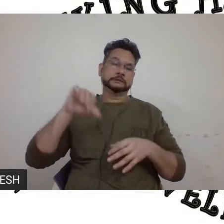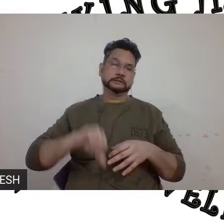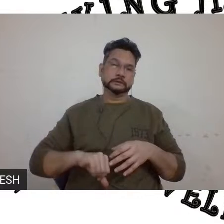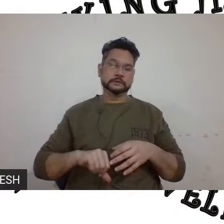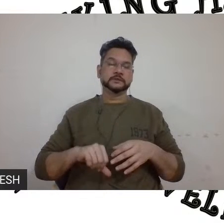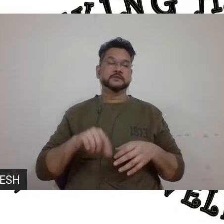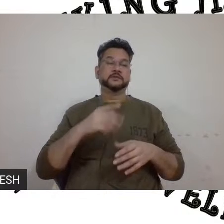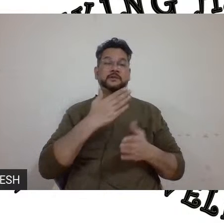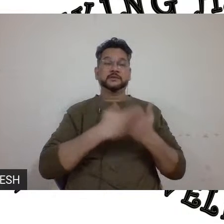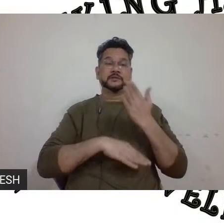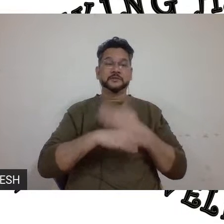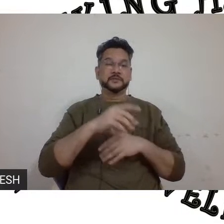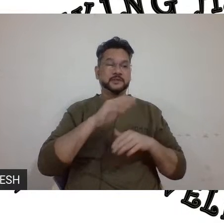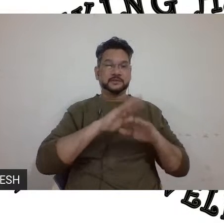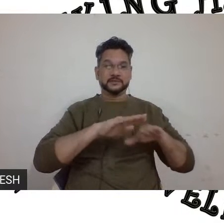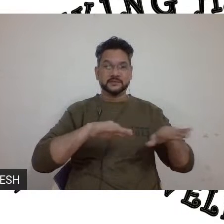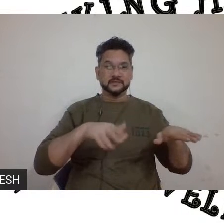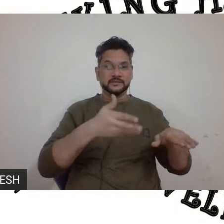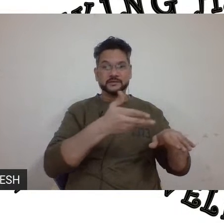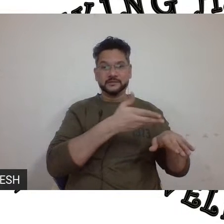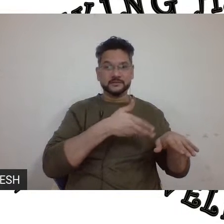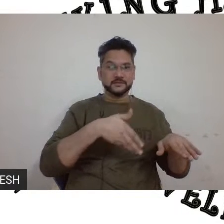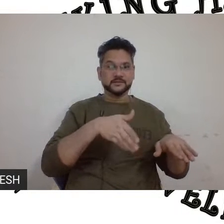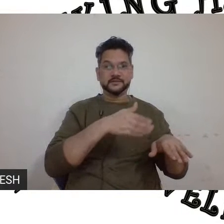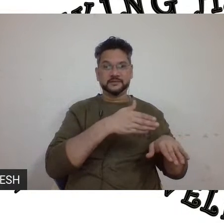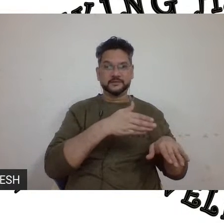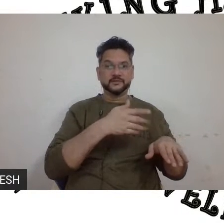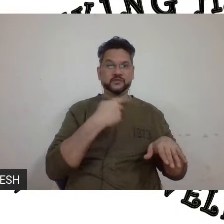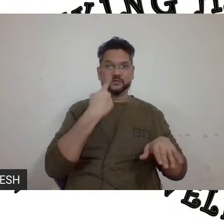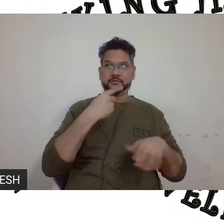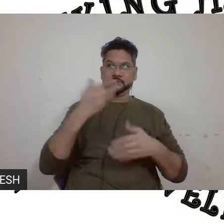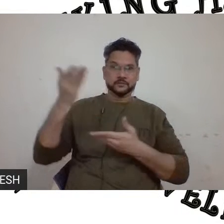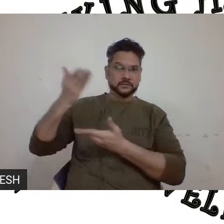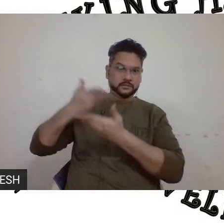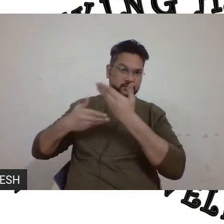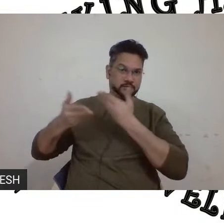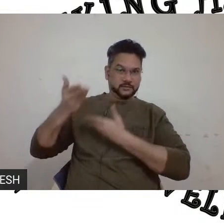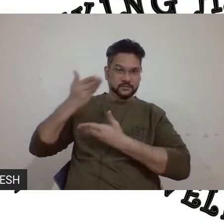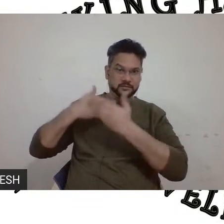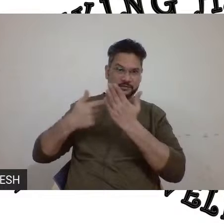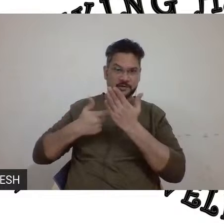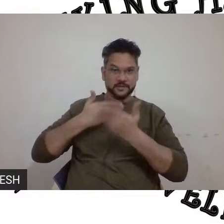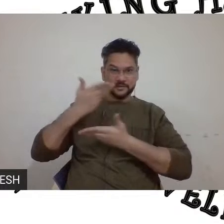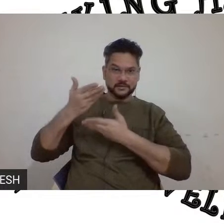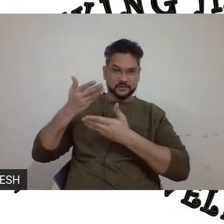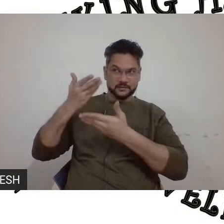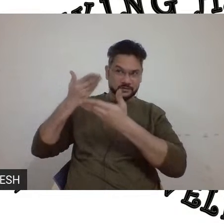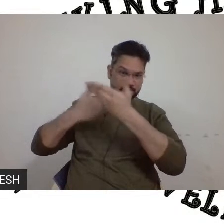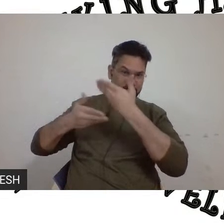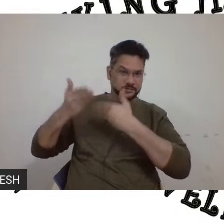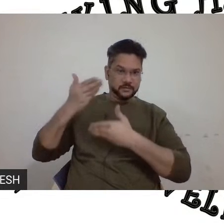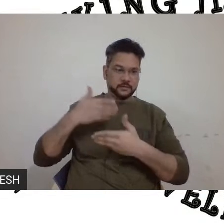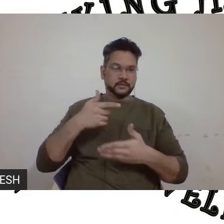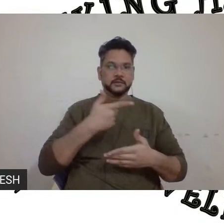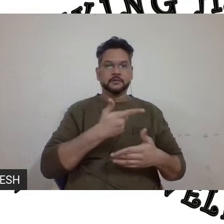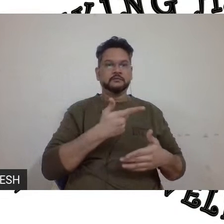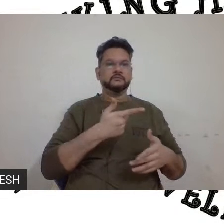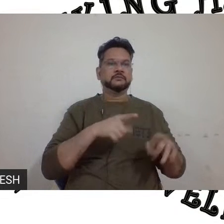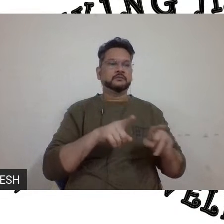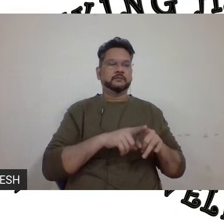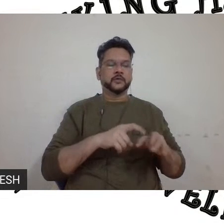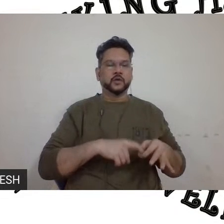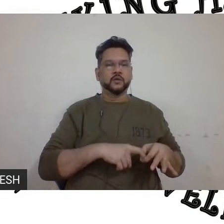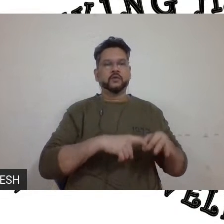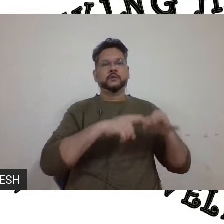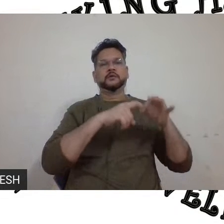with disabilities who are getting the training there are not up to the mark